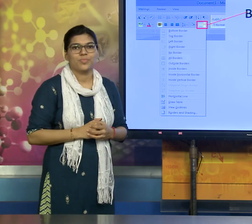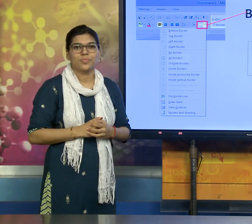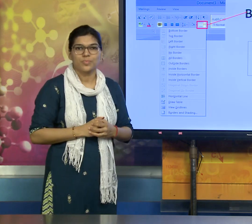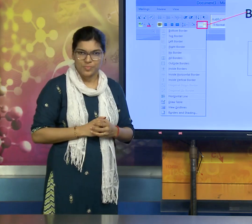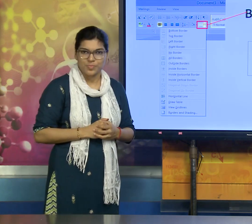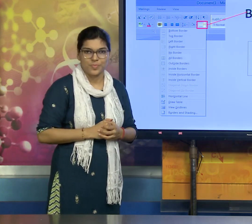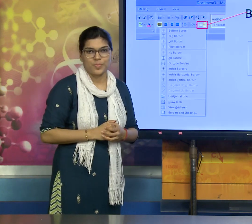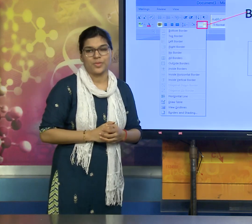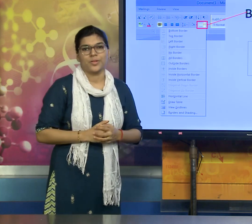border.